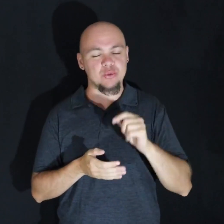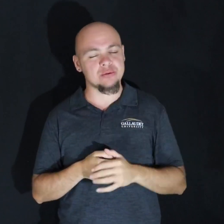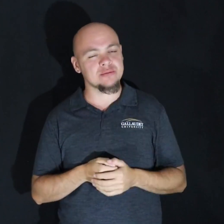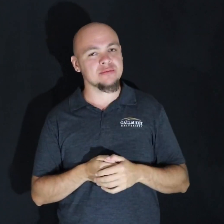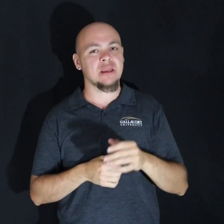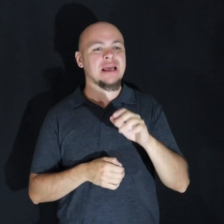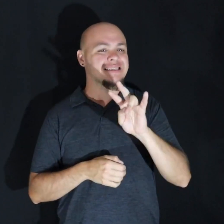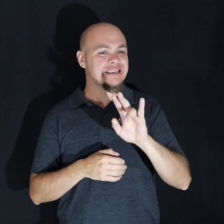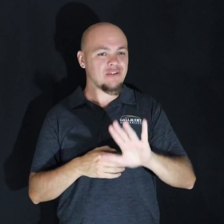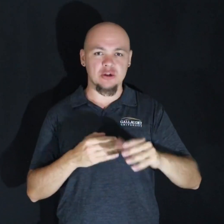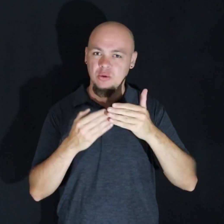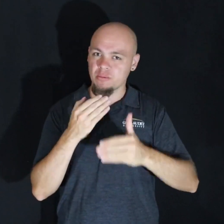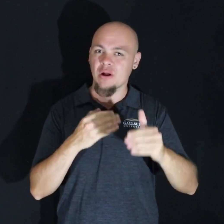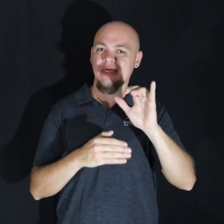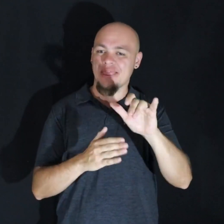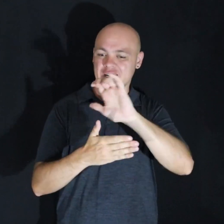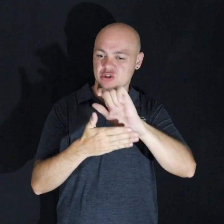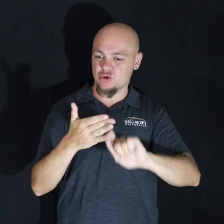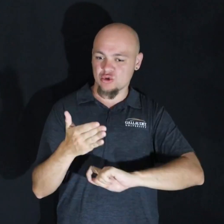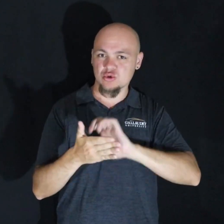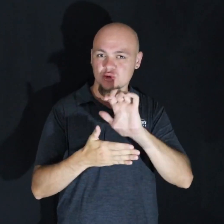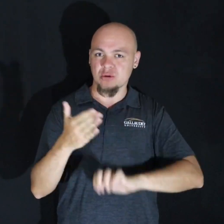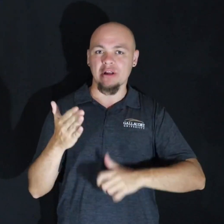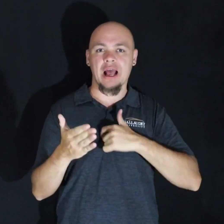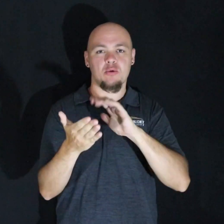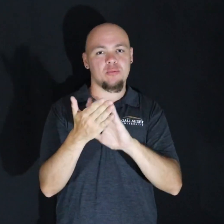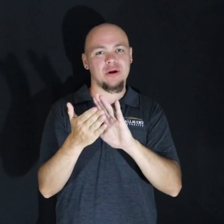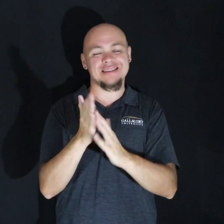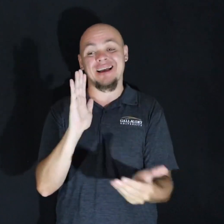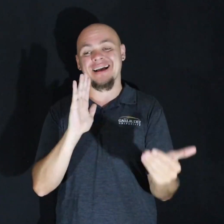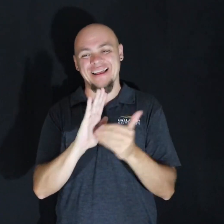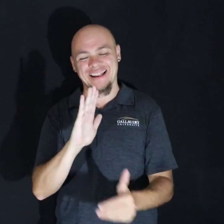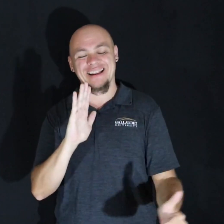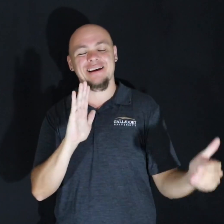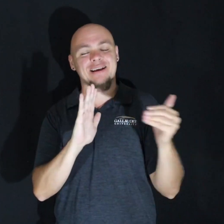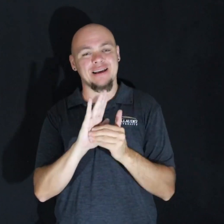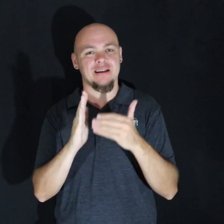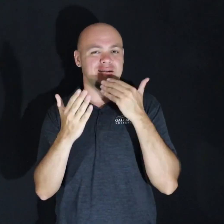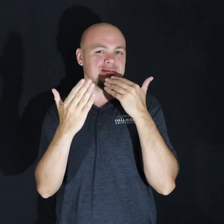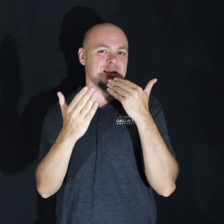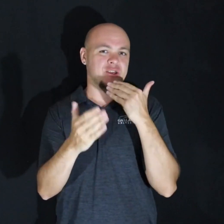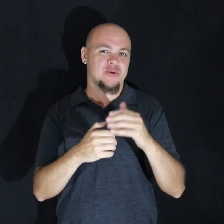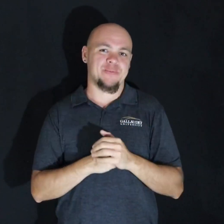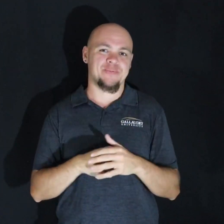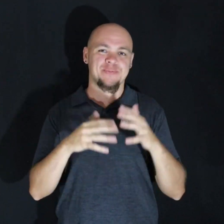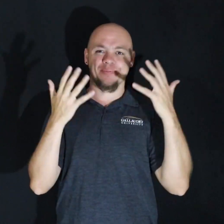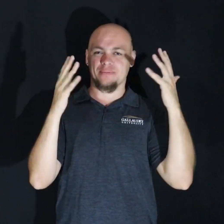after them. And that's the scripture I'll read in praise again and again. Thank you.